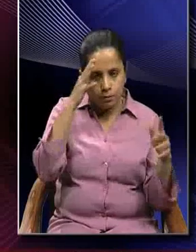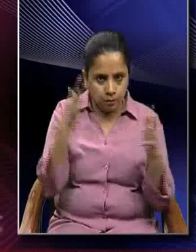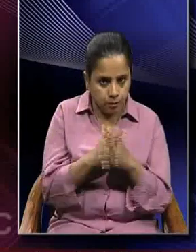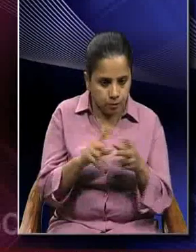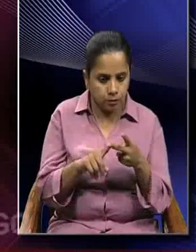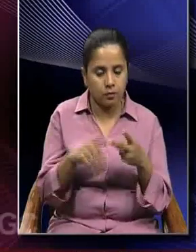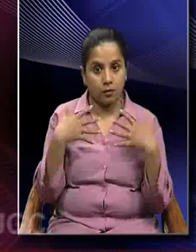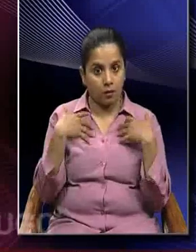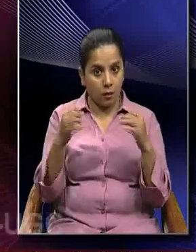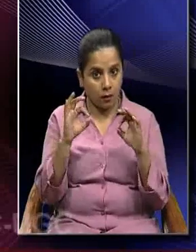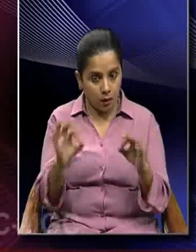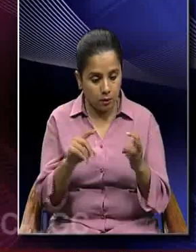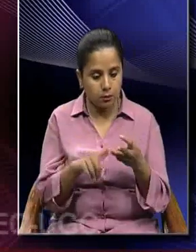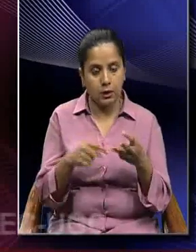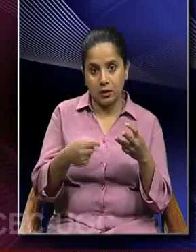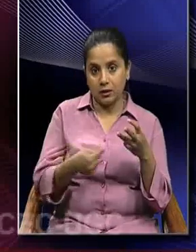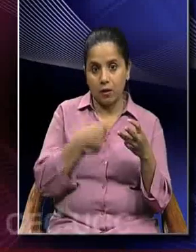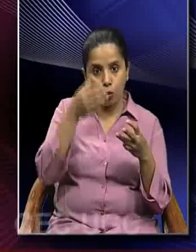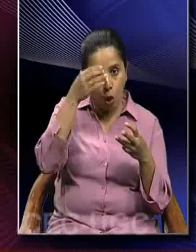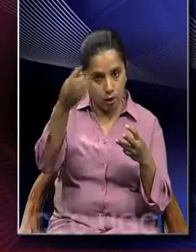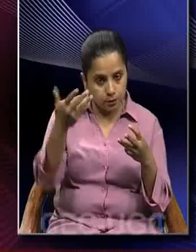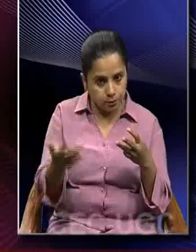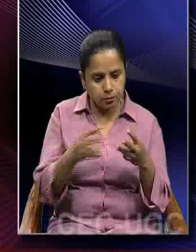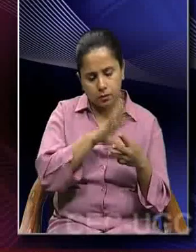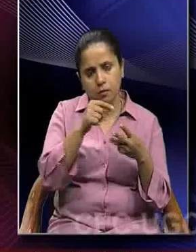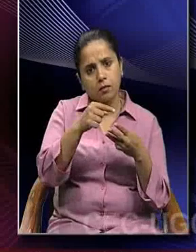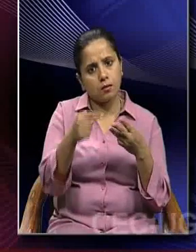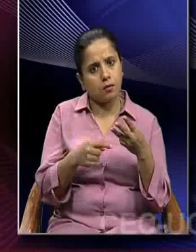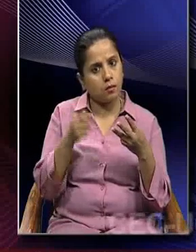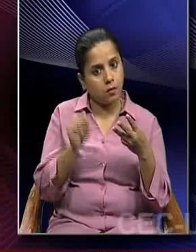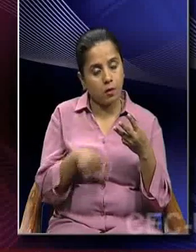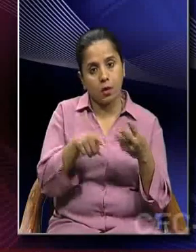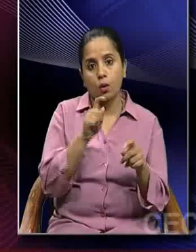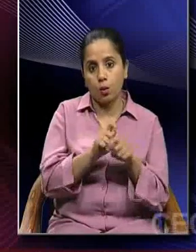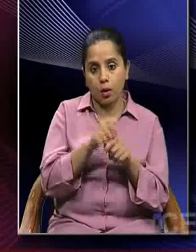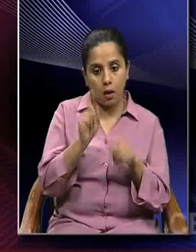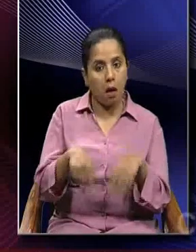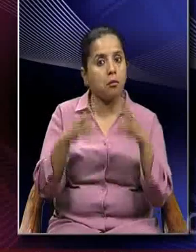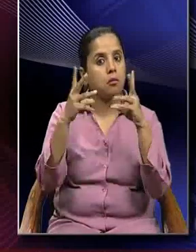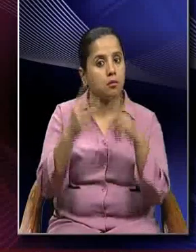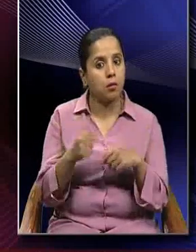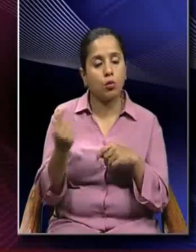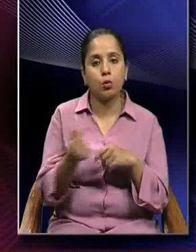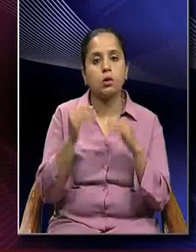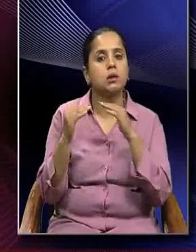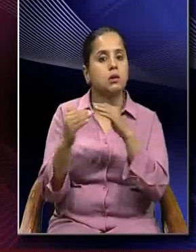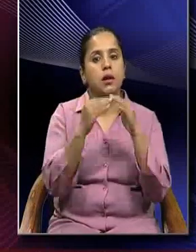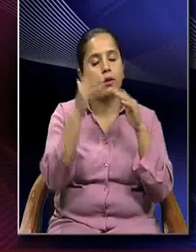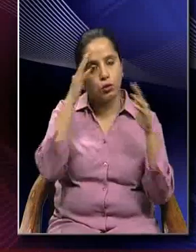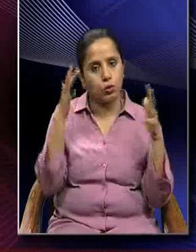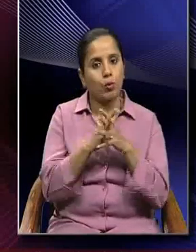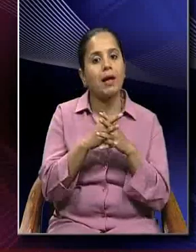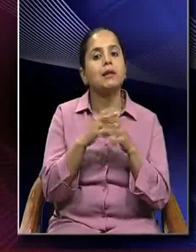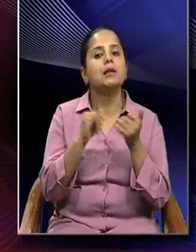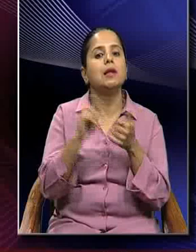like well-being, self-conception, all can be operationalized and measured using standardized tests,